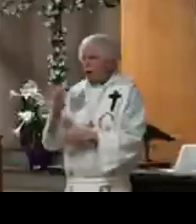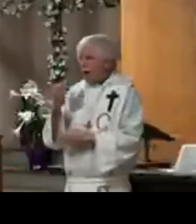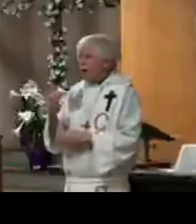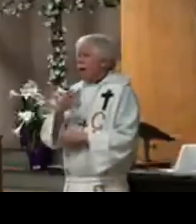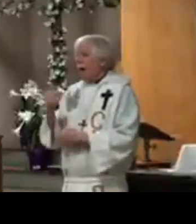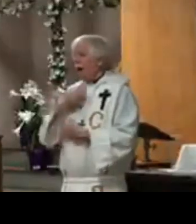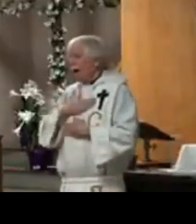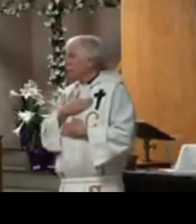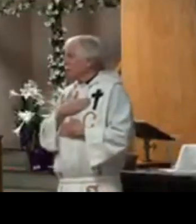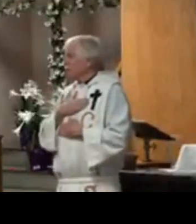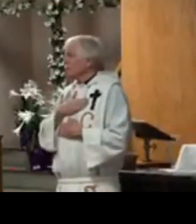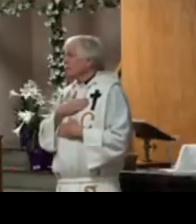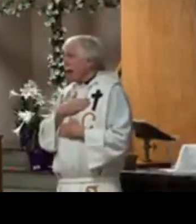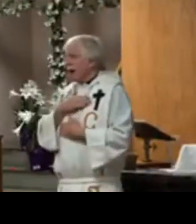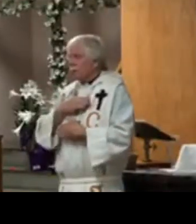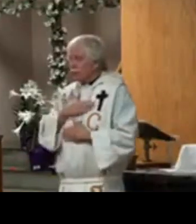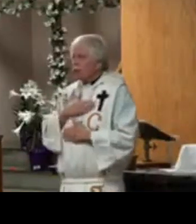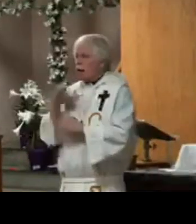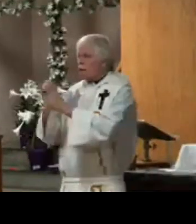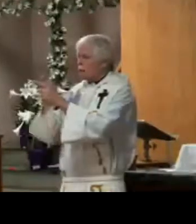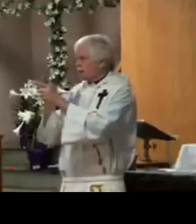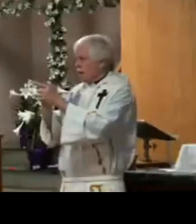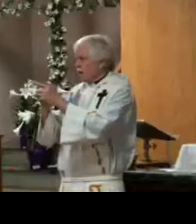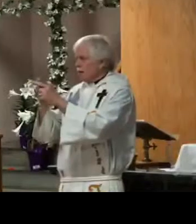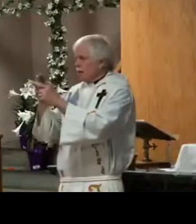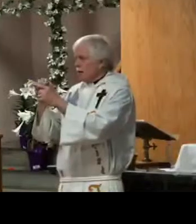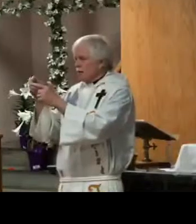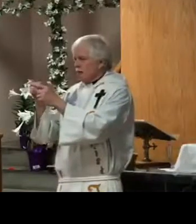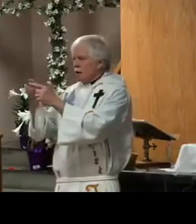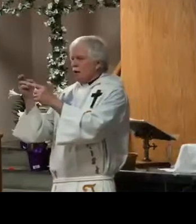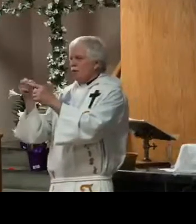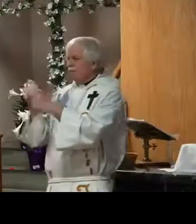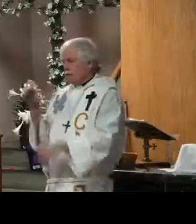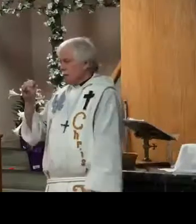Good Friday, and I appreciate